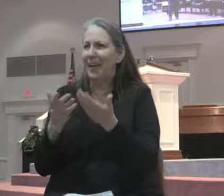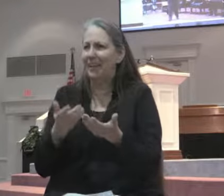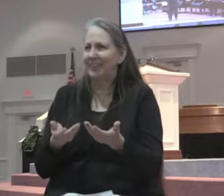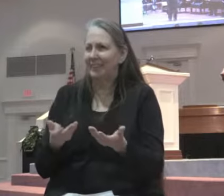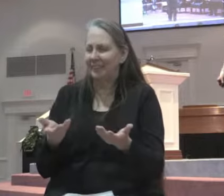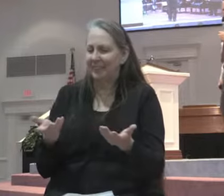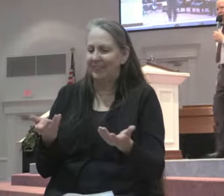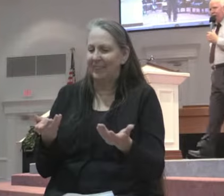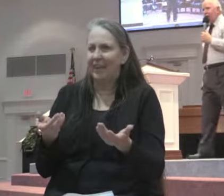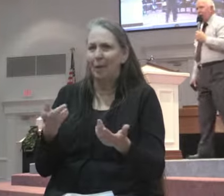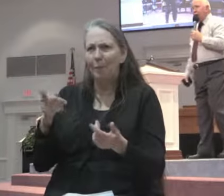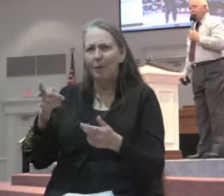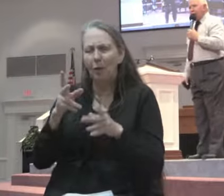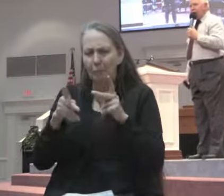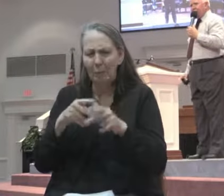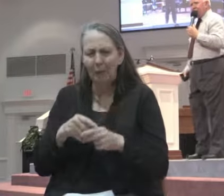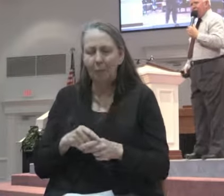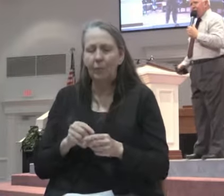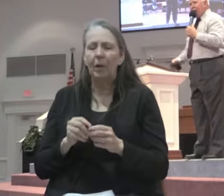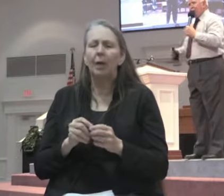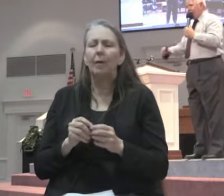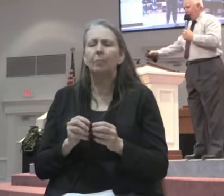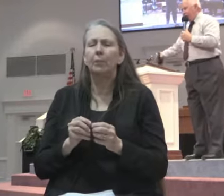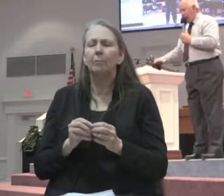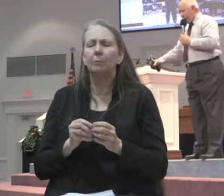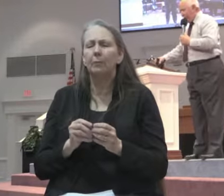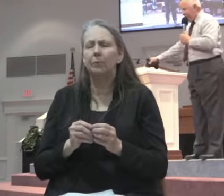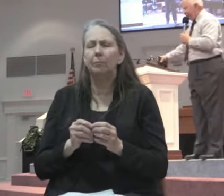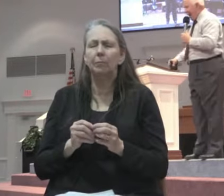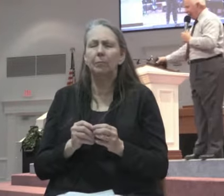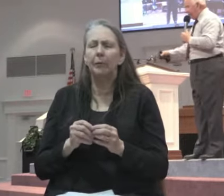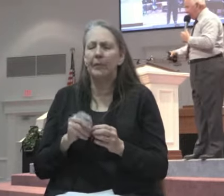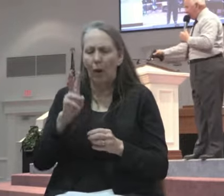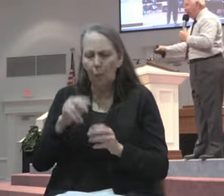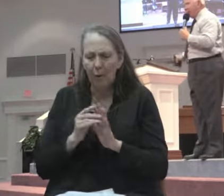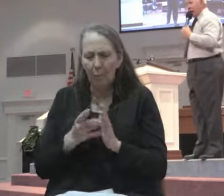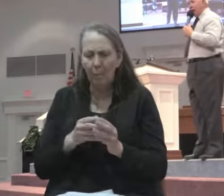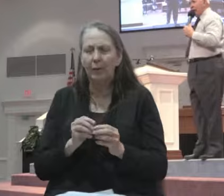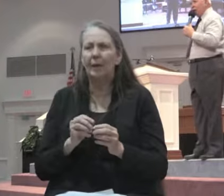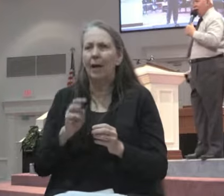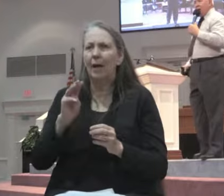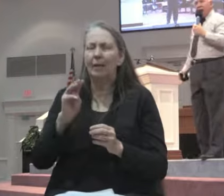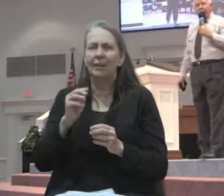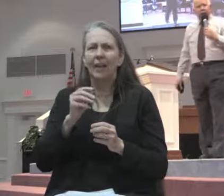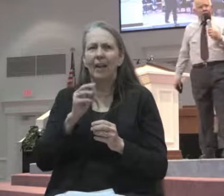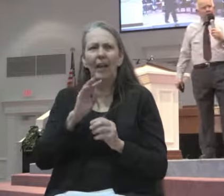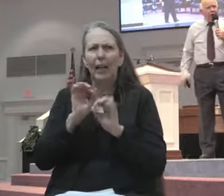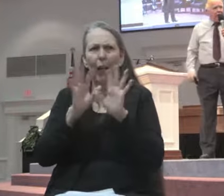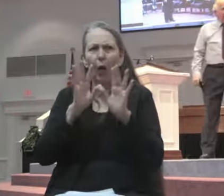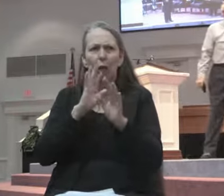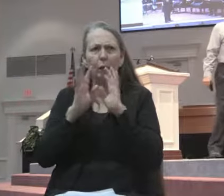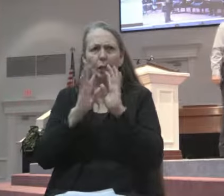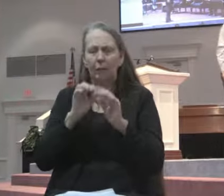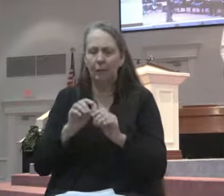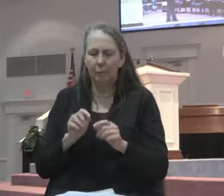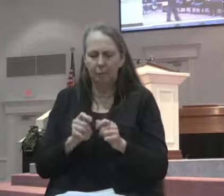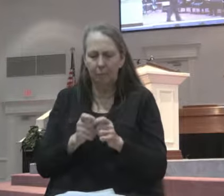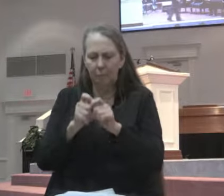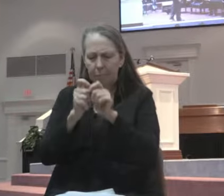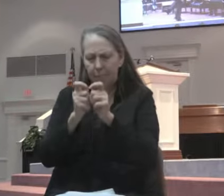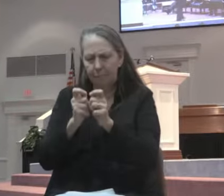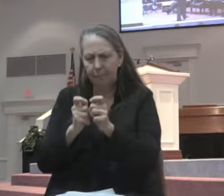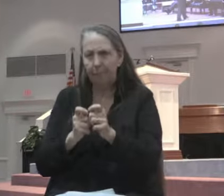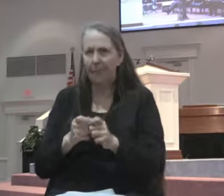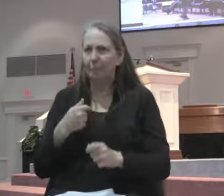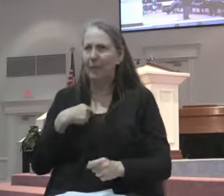were mumbling. You know, just they were reading their Bibles and mumbling. And I had one of those